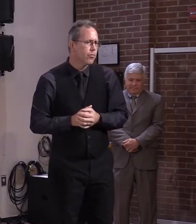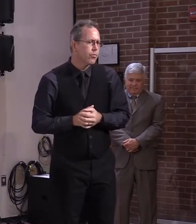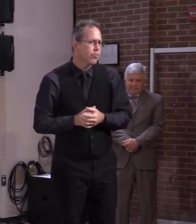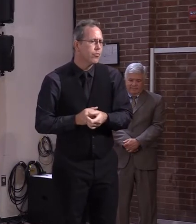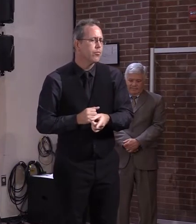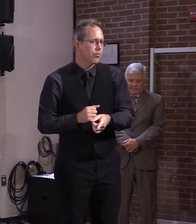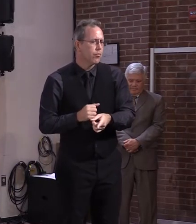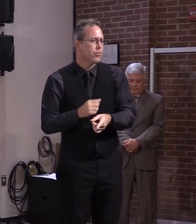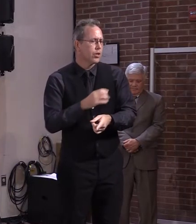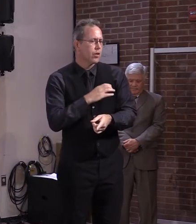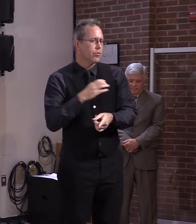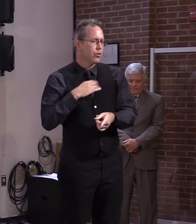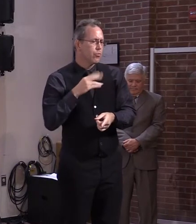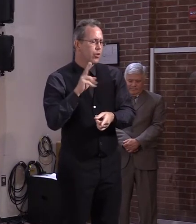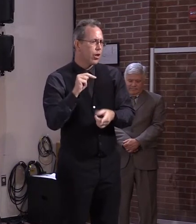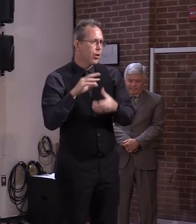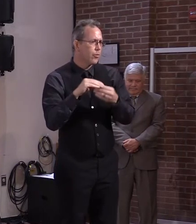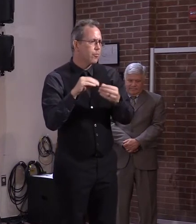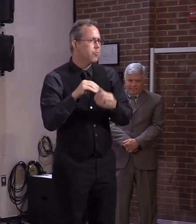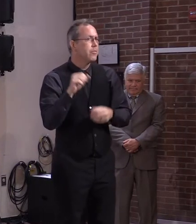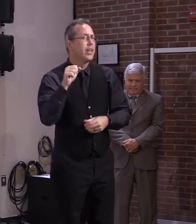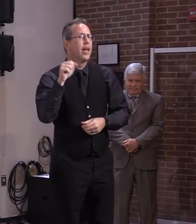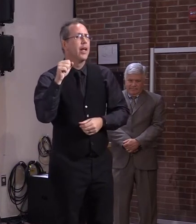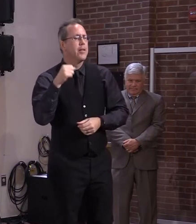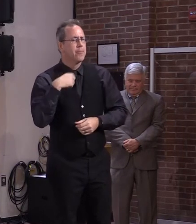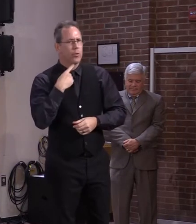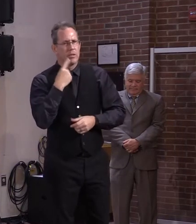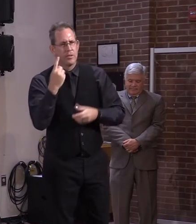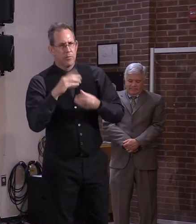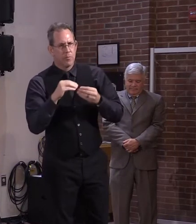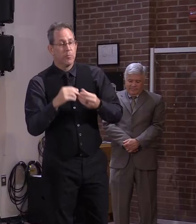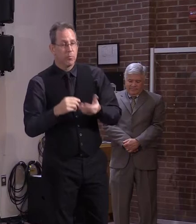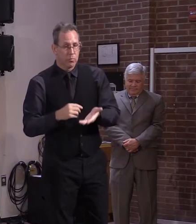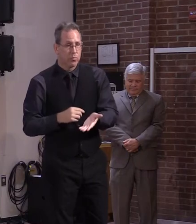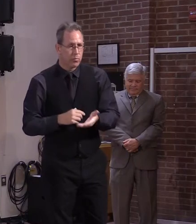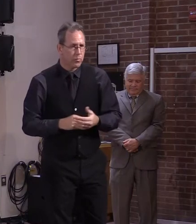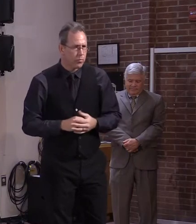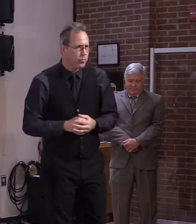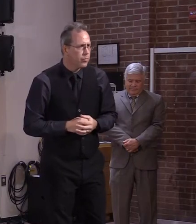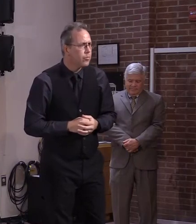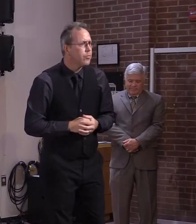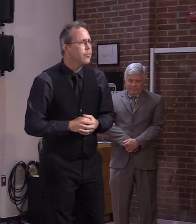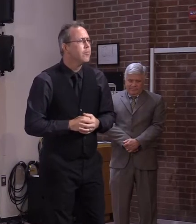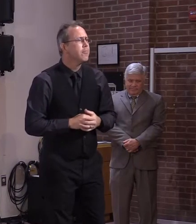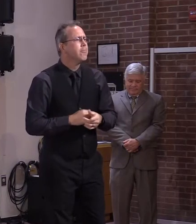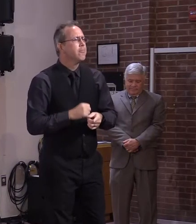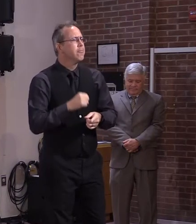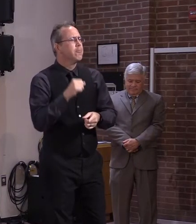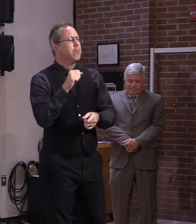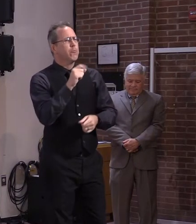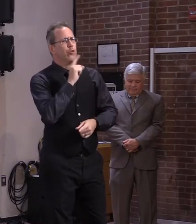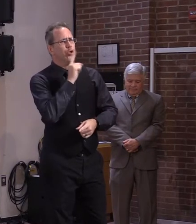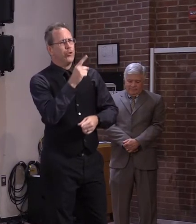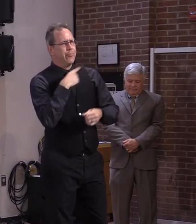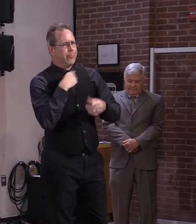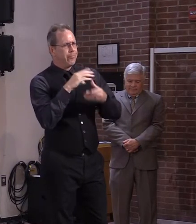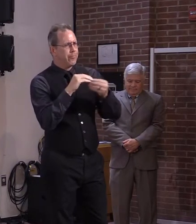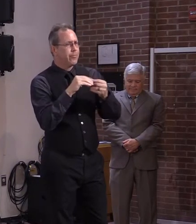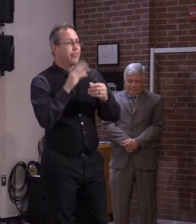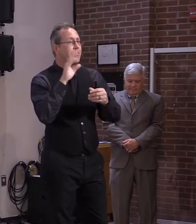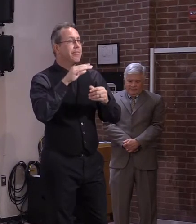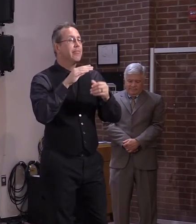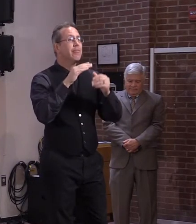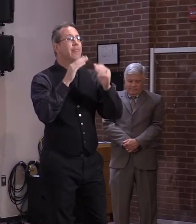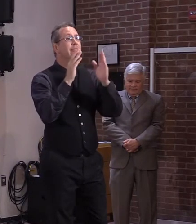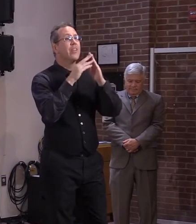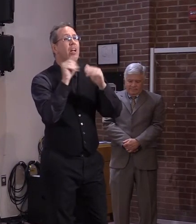Yeah, we are experiencing some capacity issues in several areas of the state. Fortunately, we do have